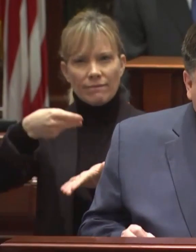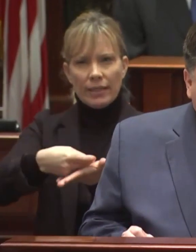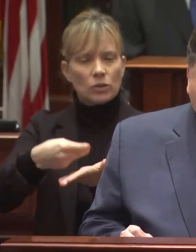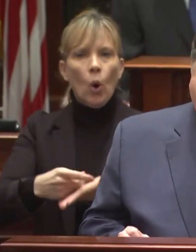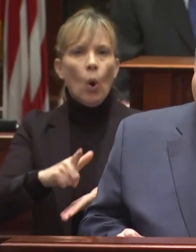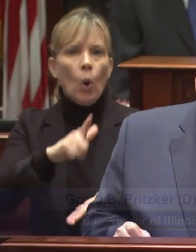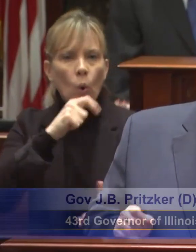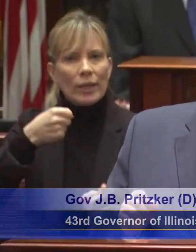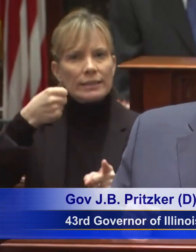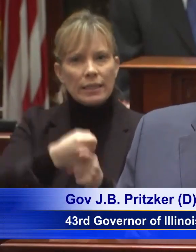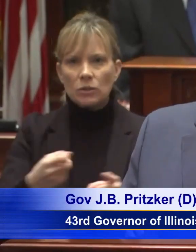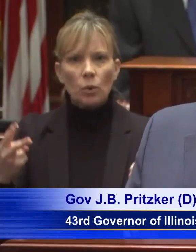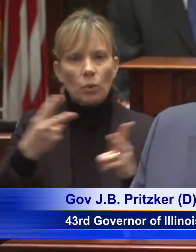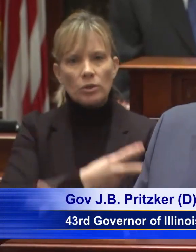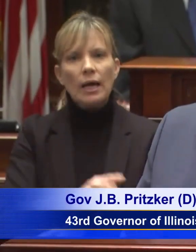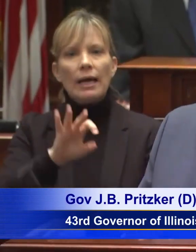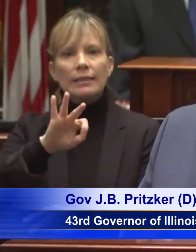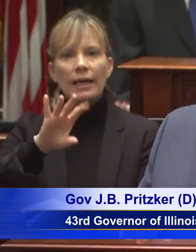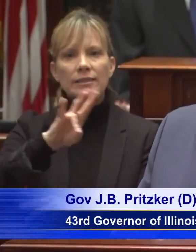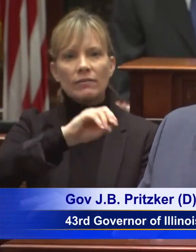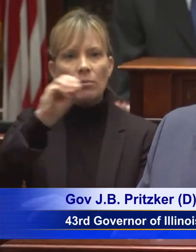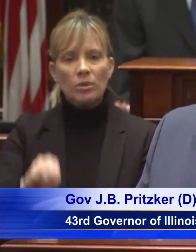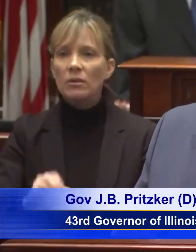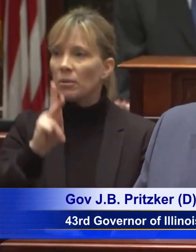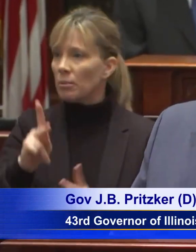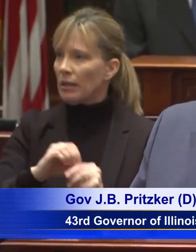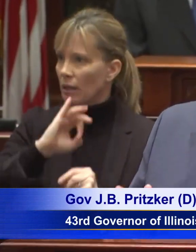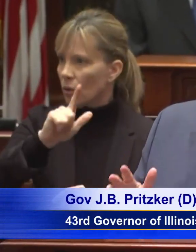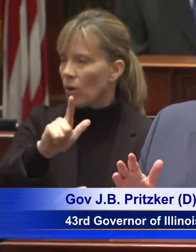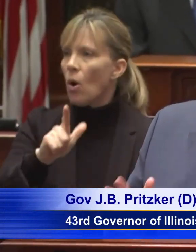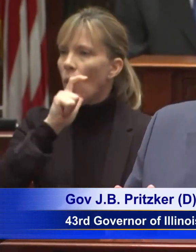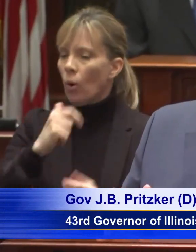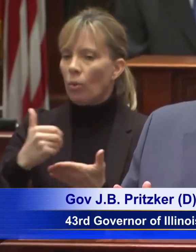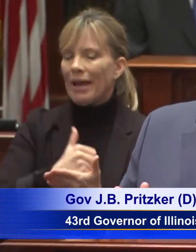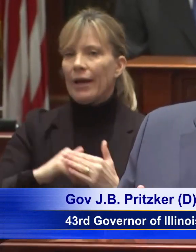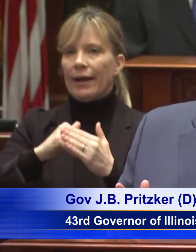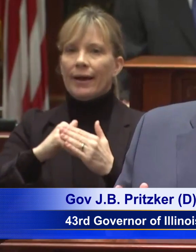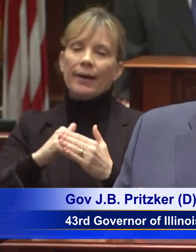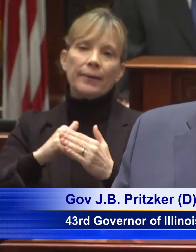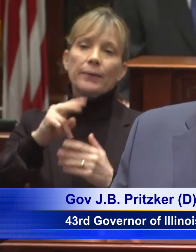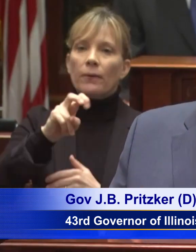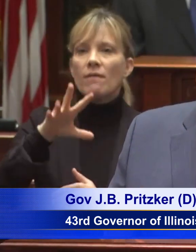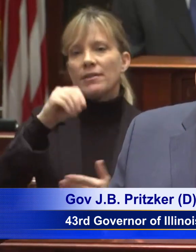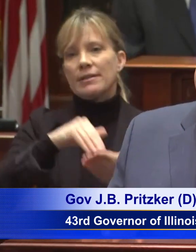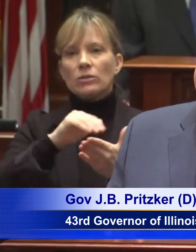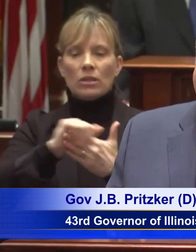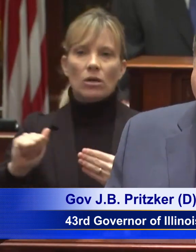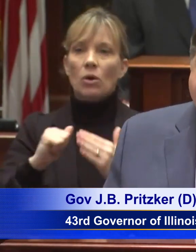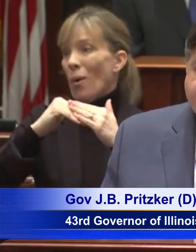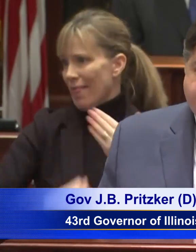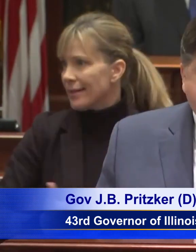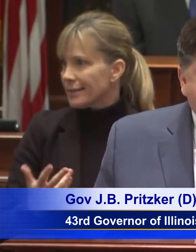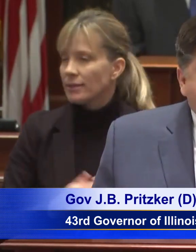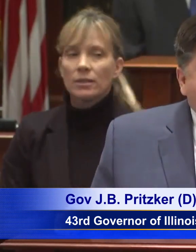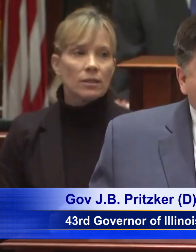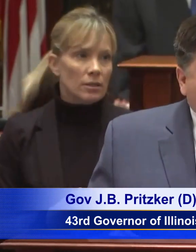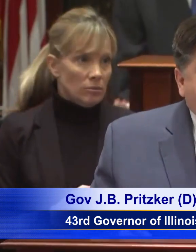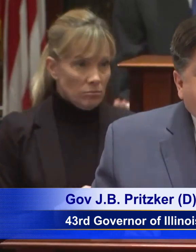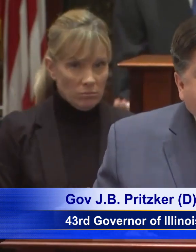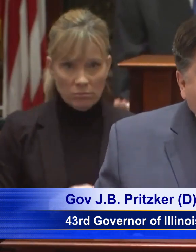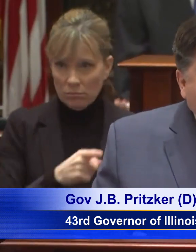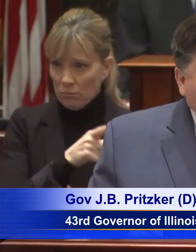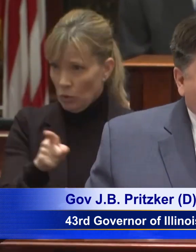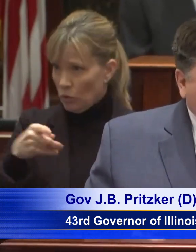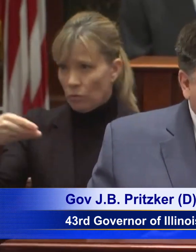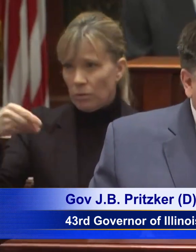fallen hardest on the 97% of Illinoisans who make $250,000 a year or less. You've